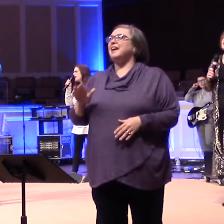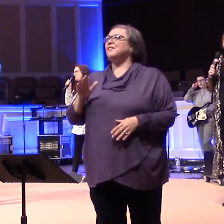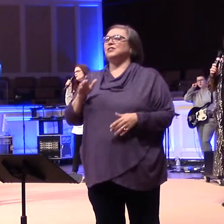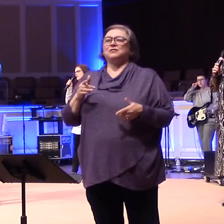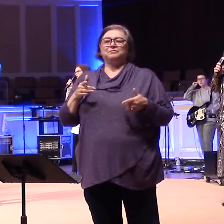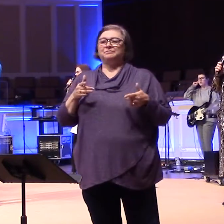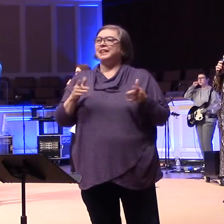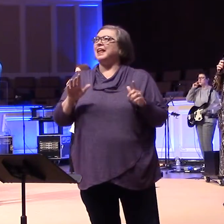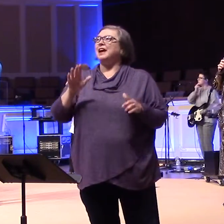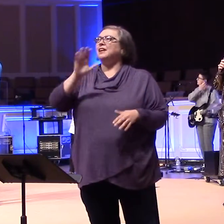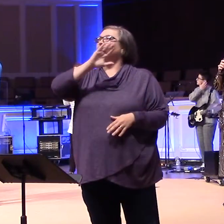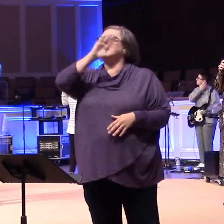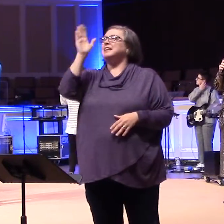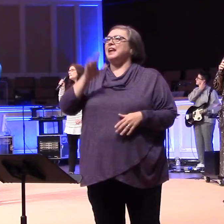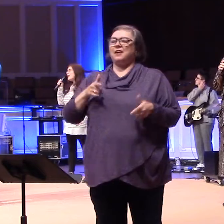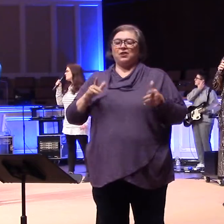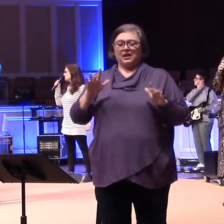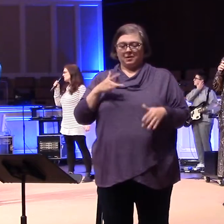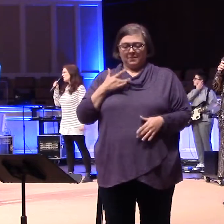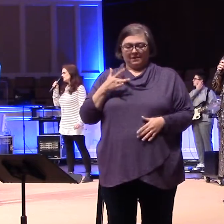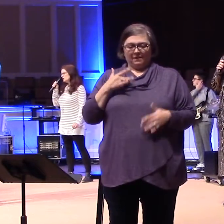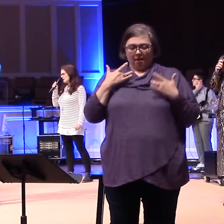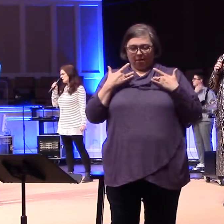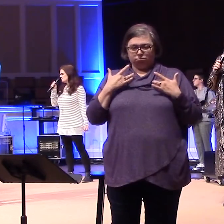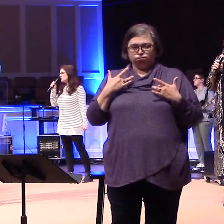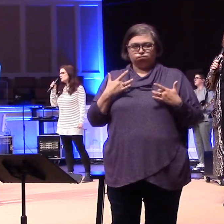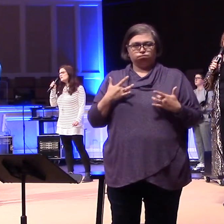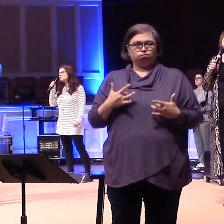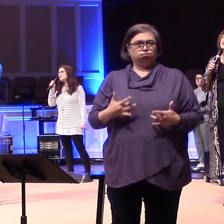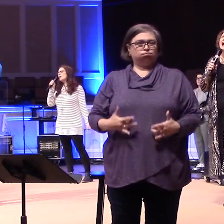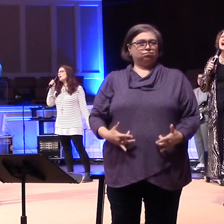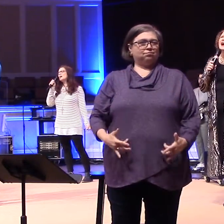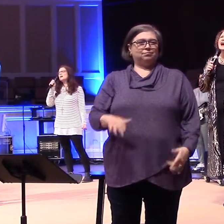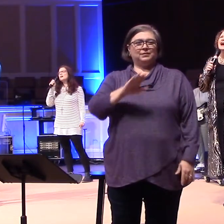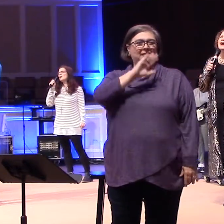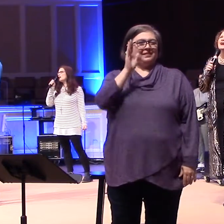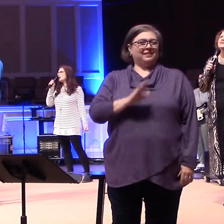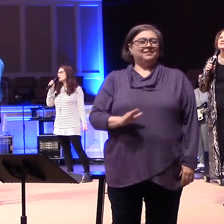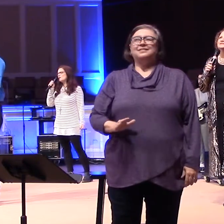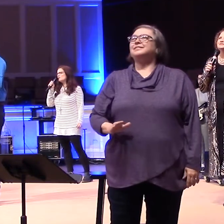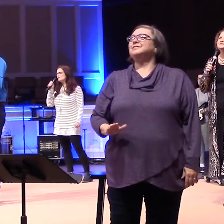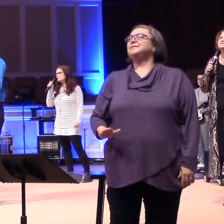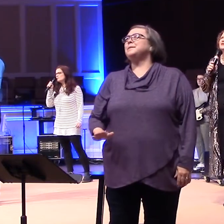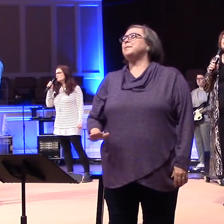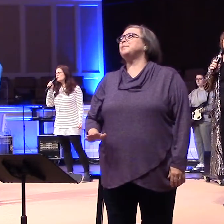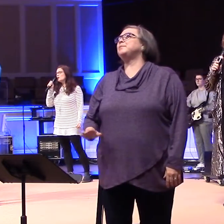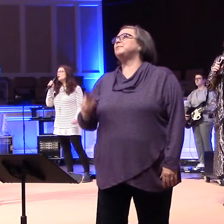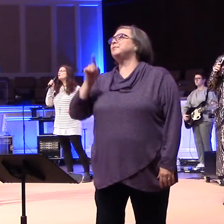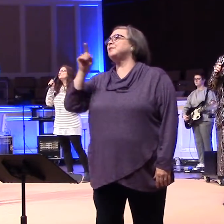You're never gonna let, you're never gonna let me down.